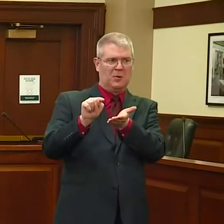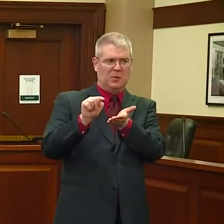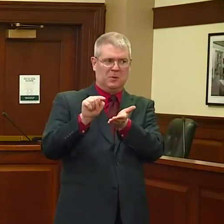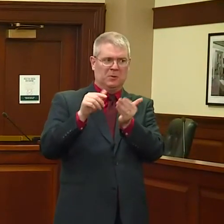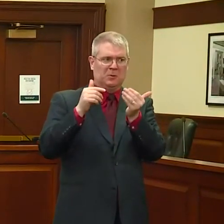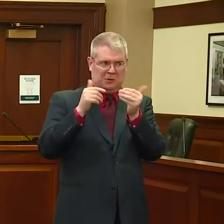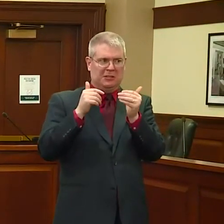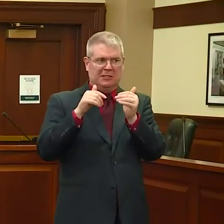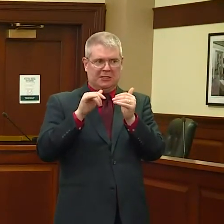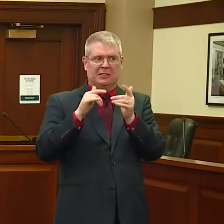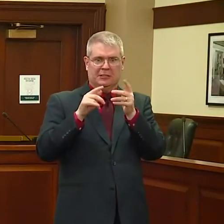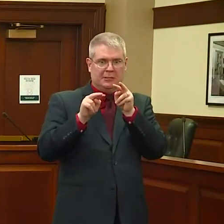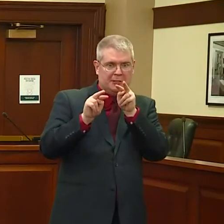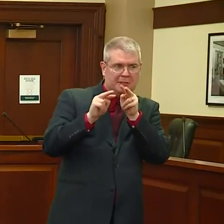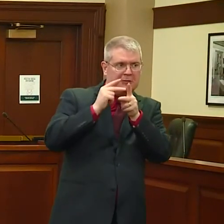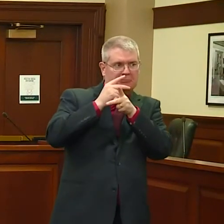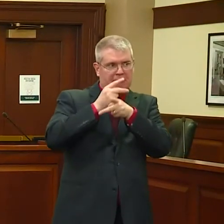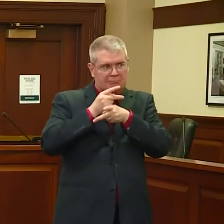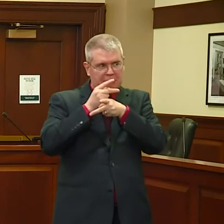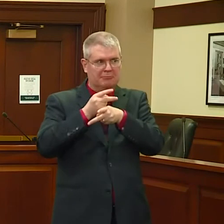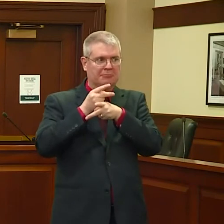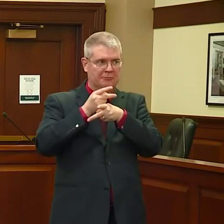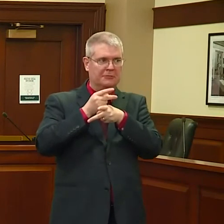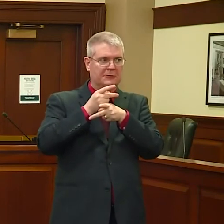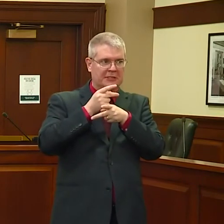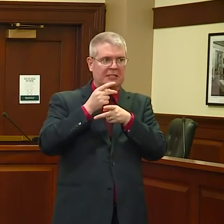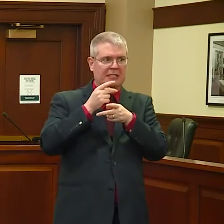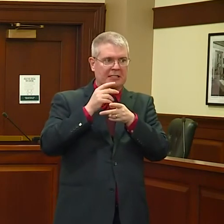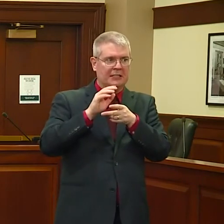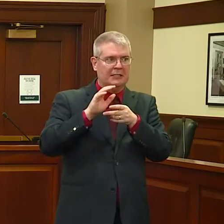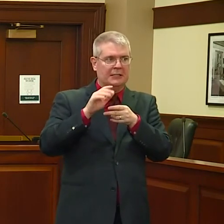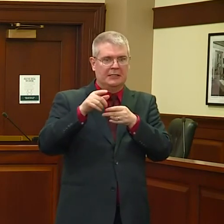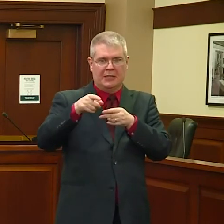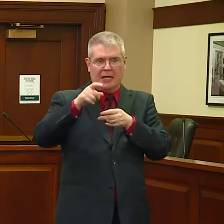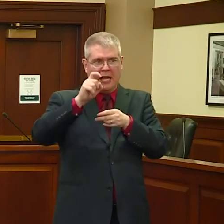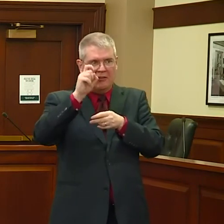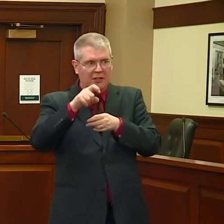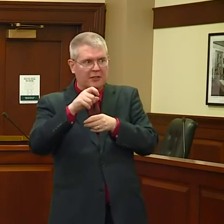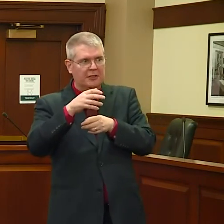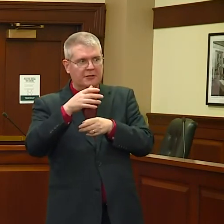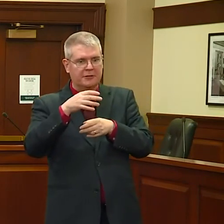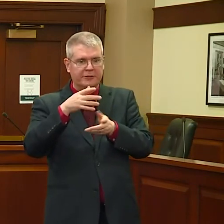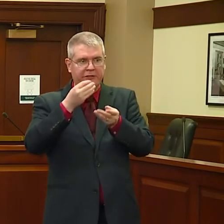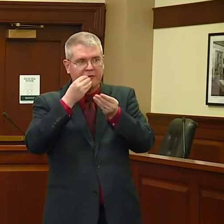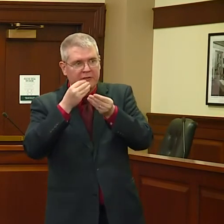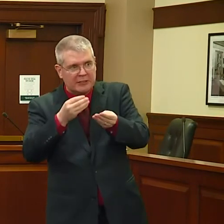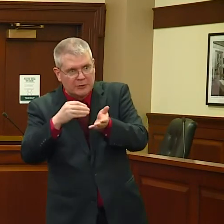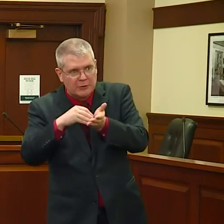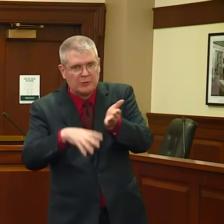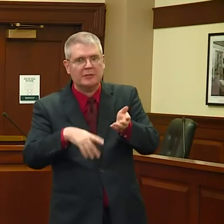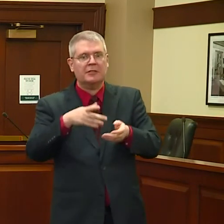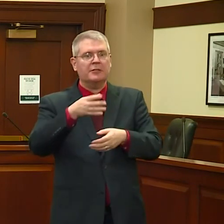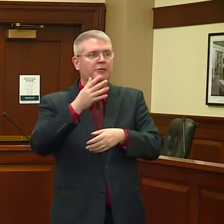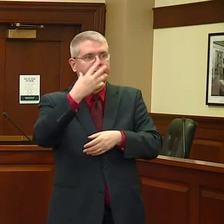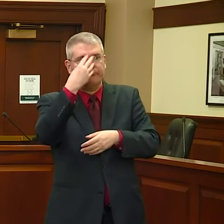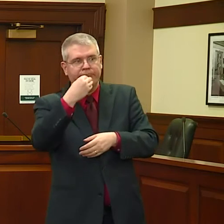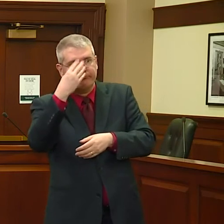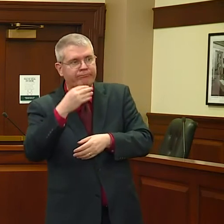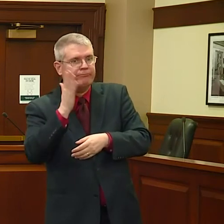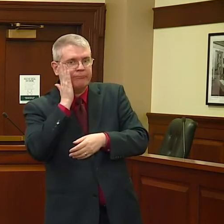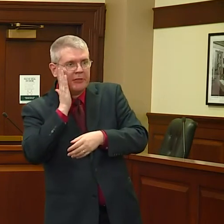their discretionary cash flow, has been disrupted. The net is for every dollar in the